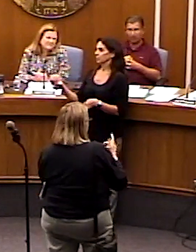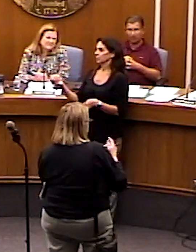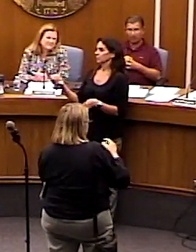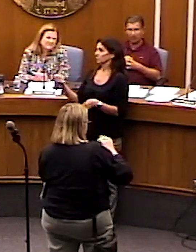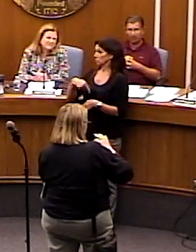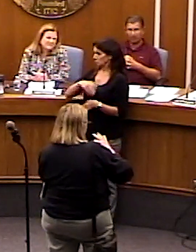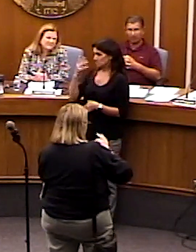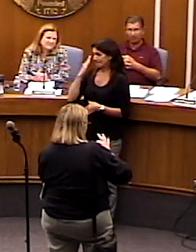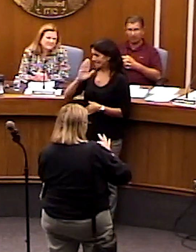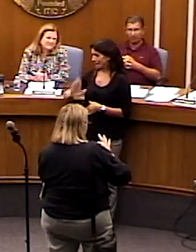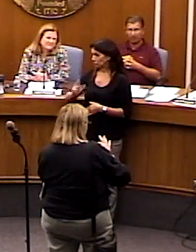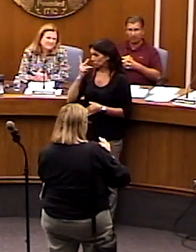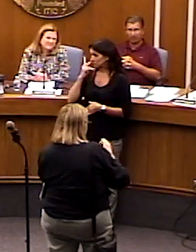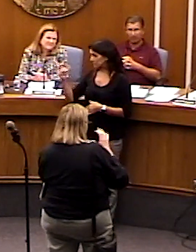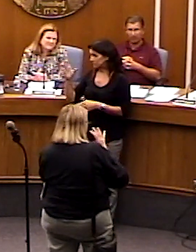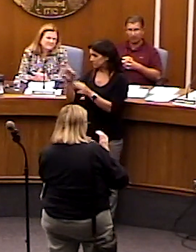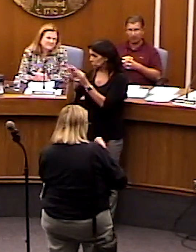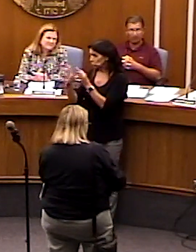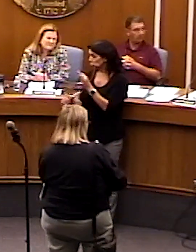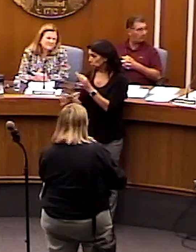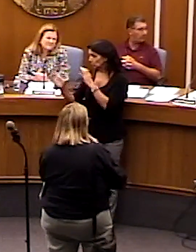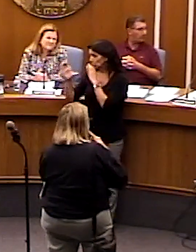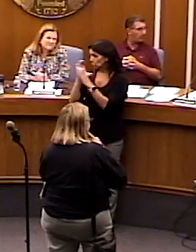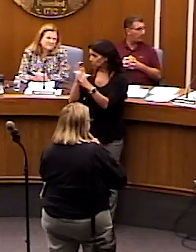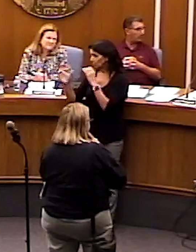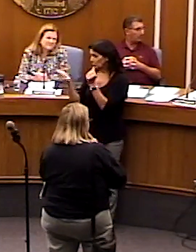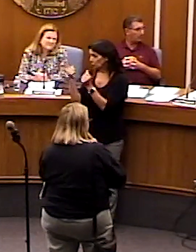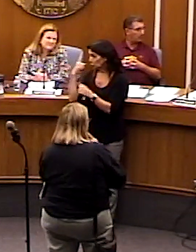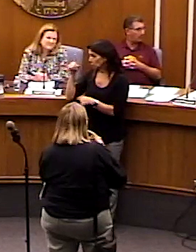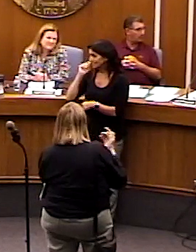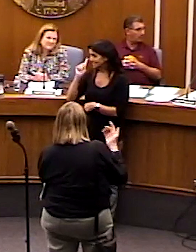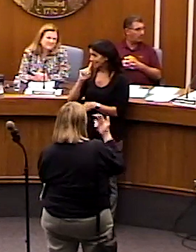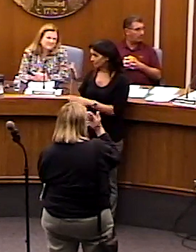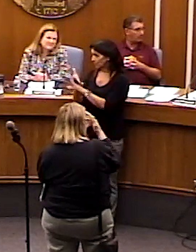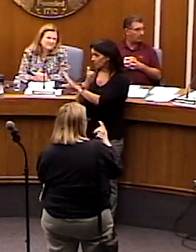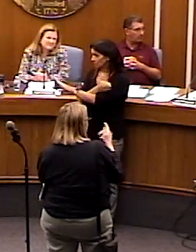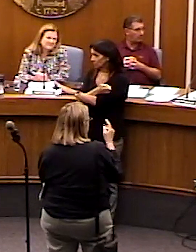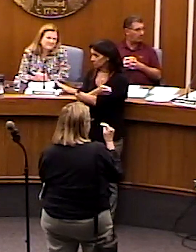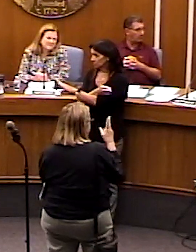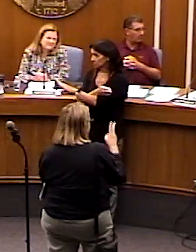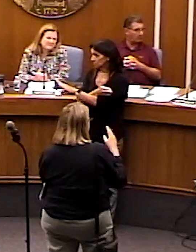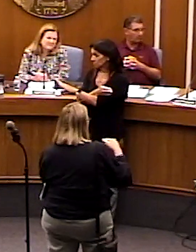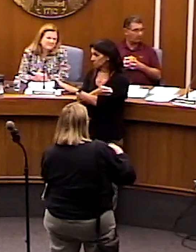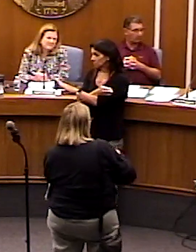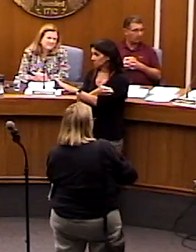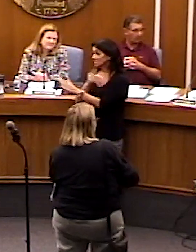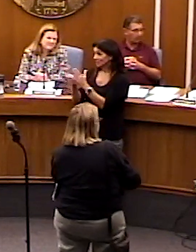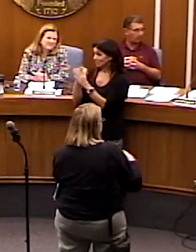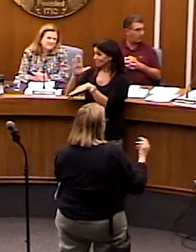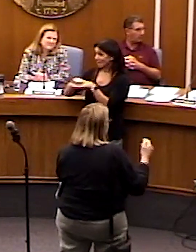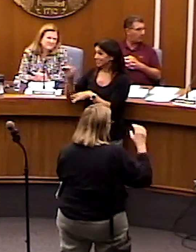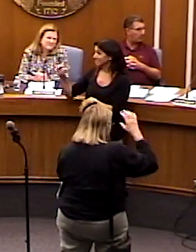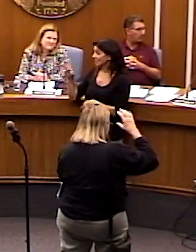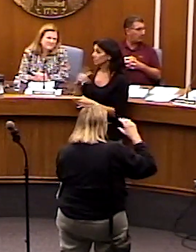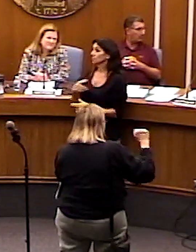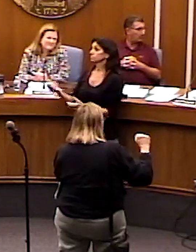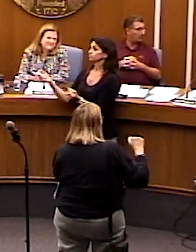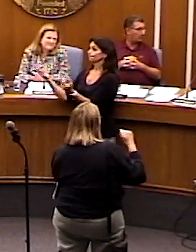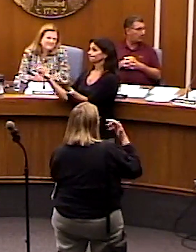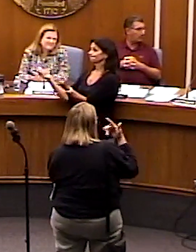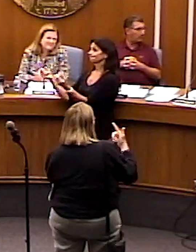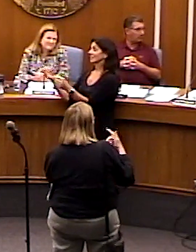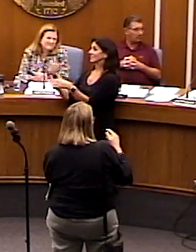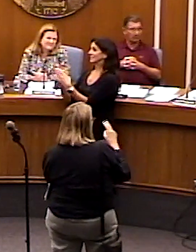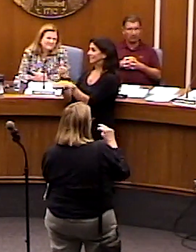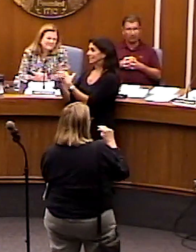you've never seen interpreters communicate for the deaf? You see sometimes on TV, they're standing near the